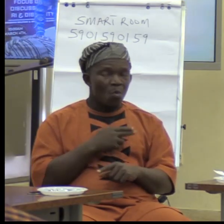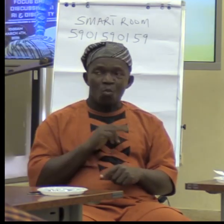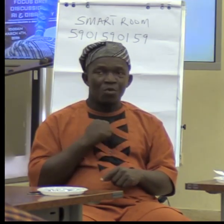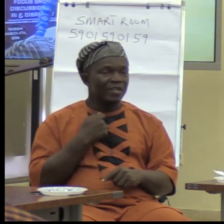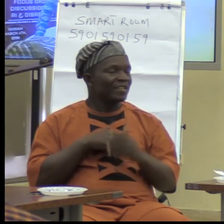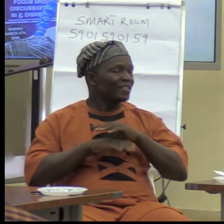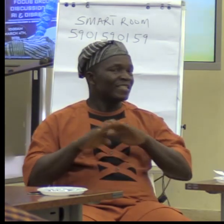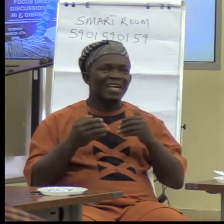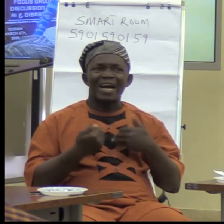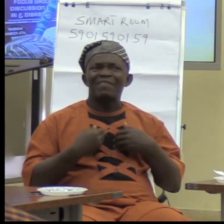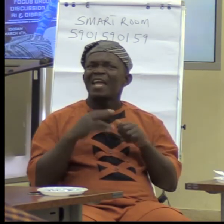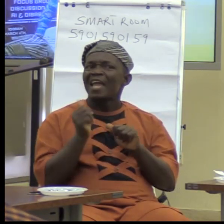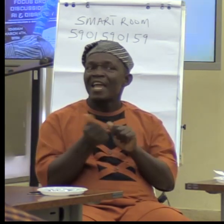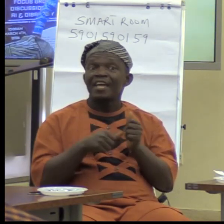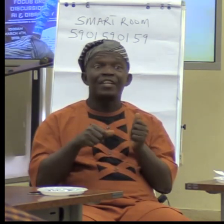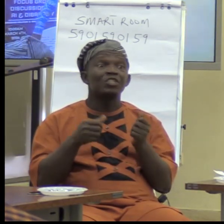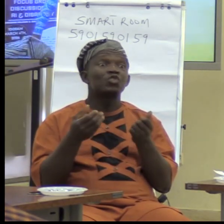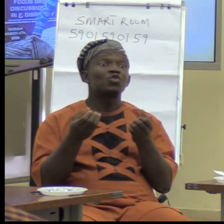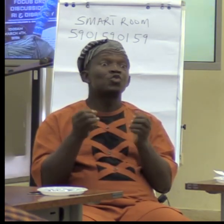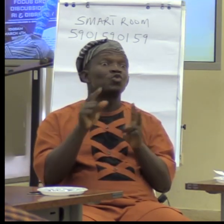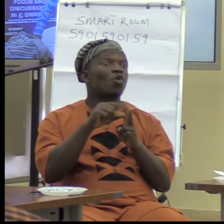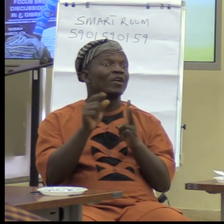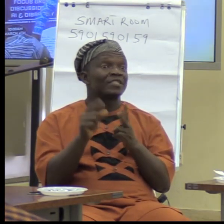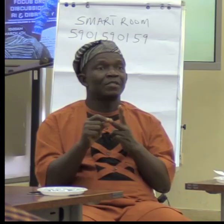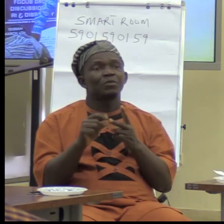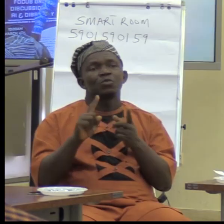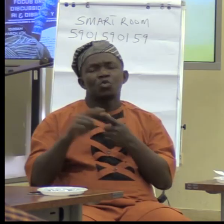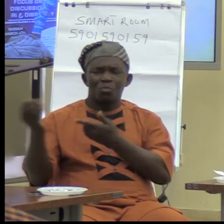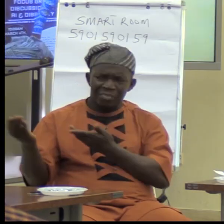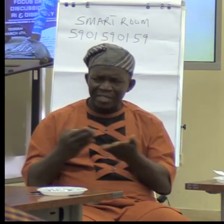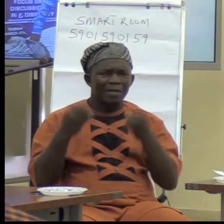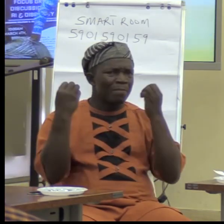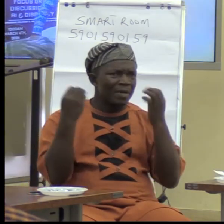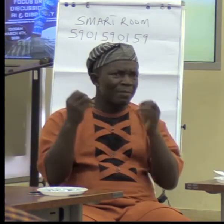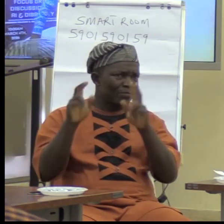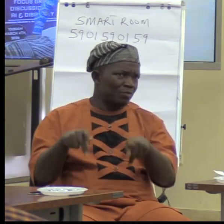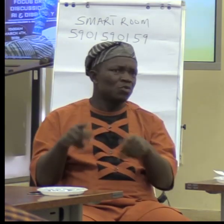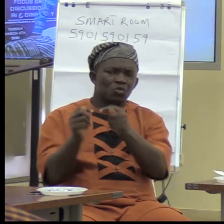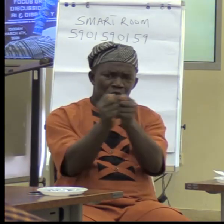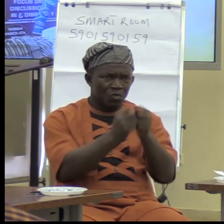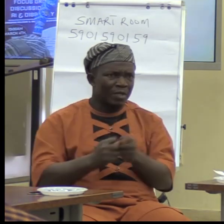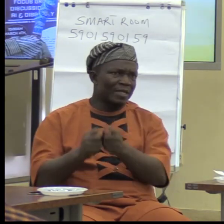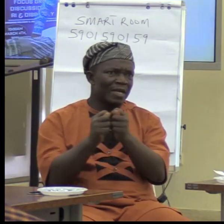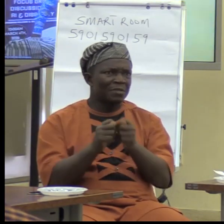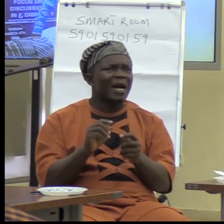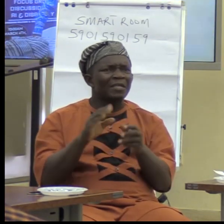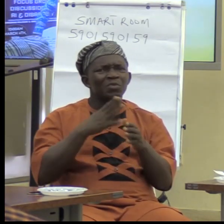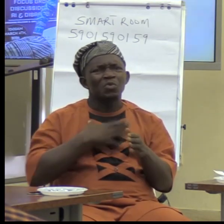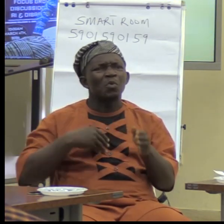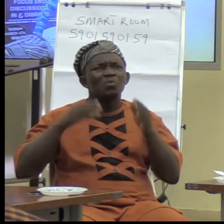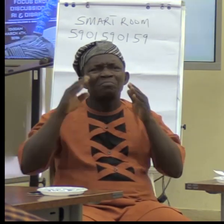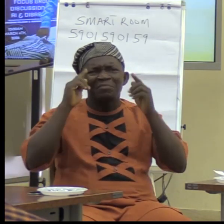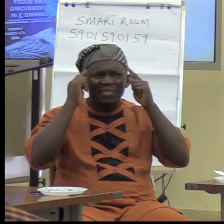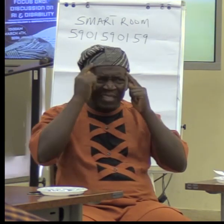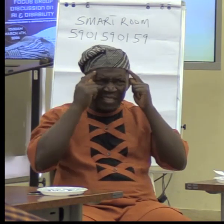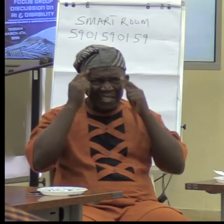yes, to build a system for anybody, you cannot build in Yoruba, they say you cannot